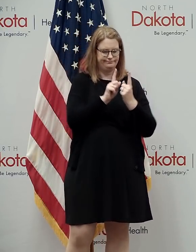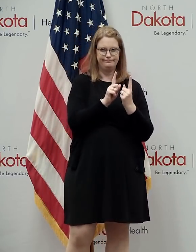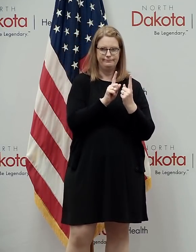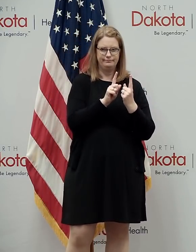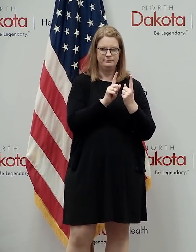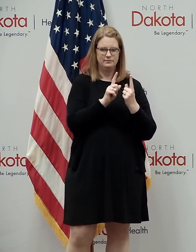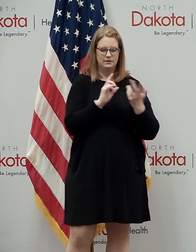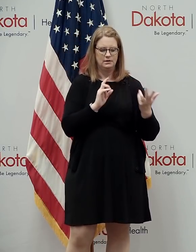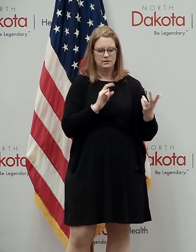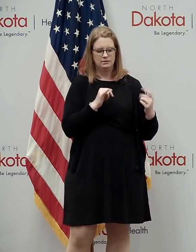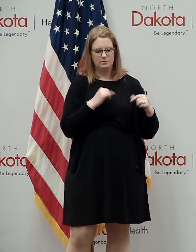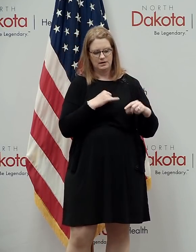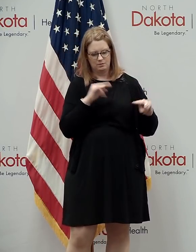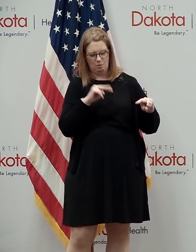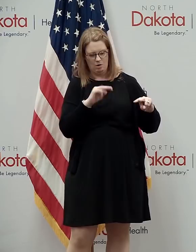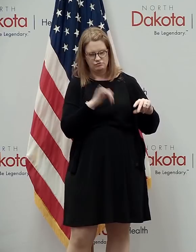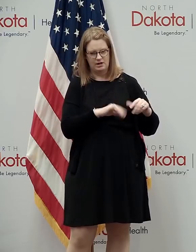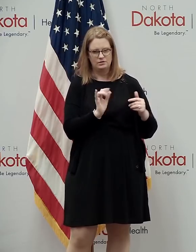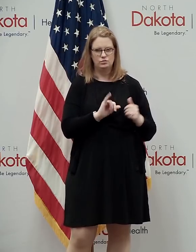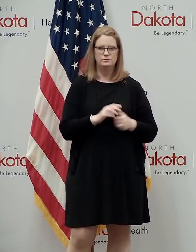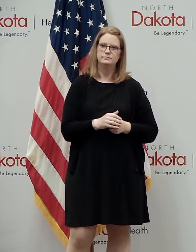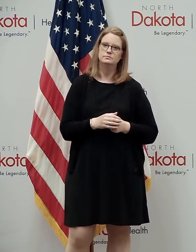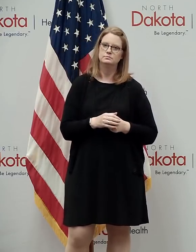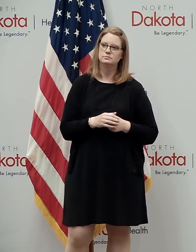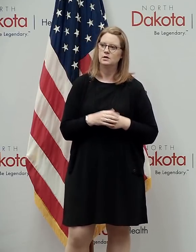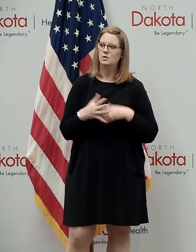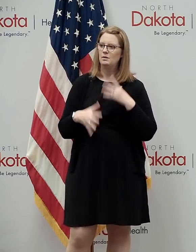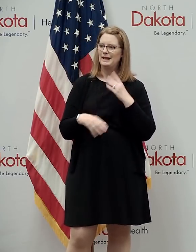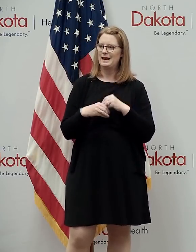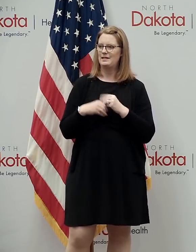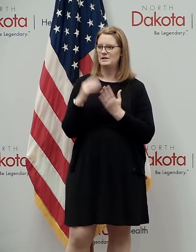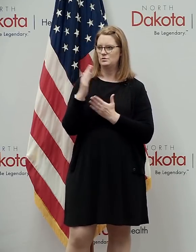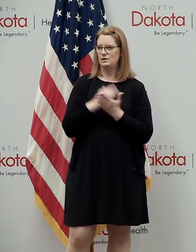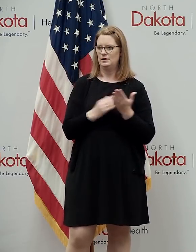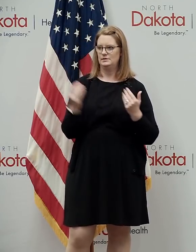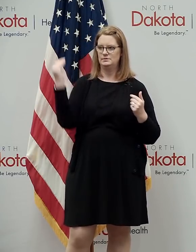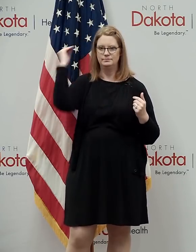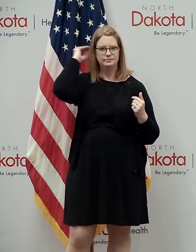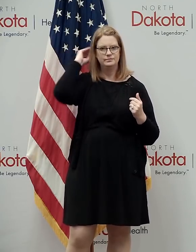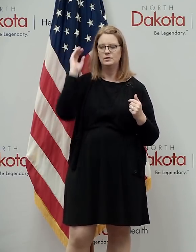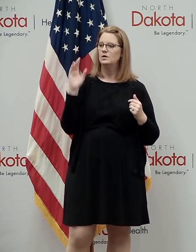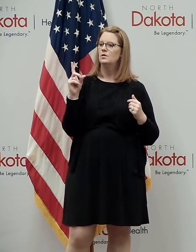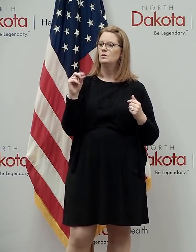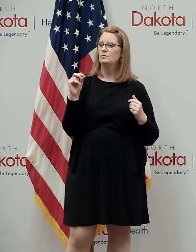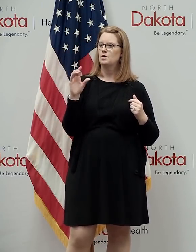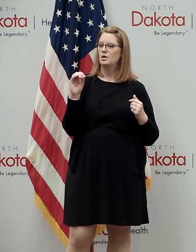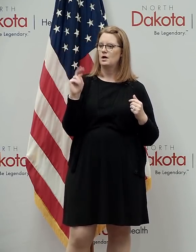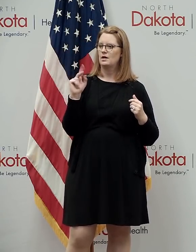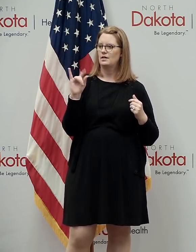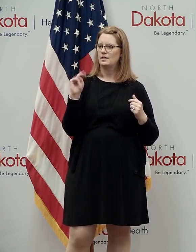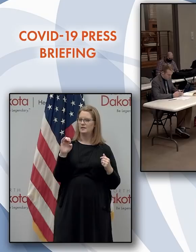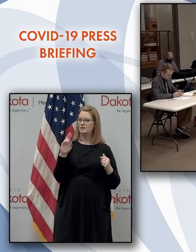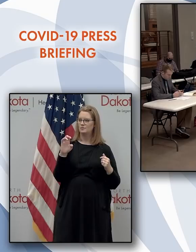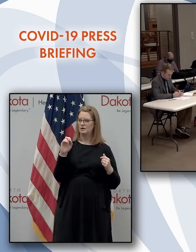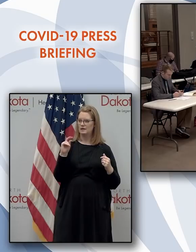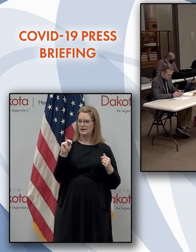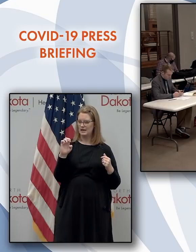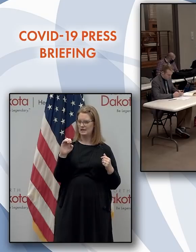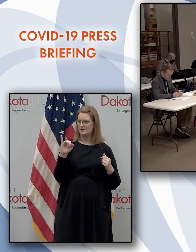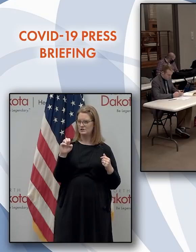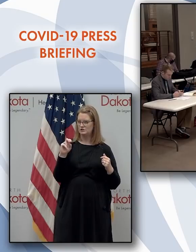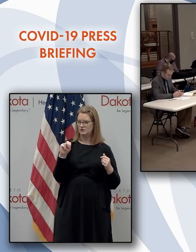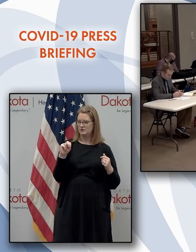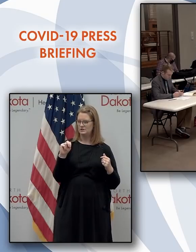attention to that in terms of working with businesses, but we can add this to our list. One more online. Renee Jean with the